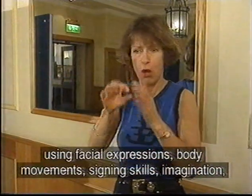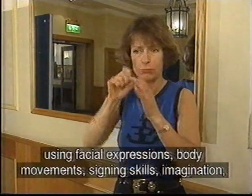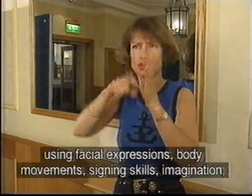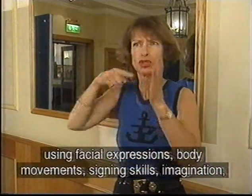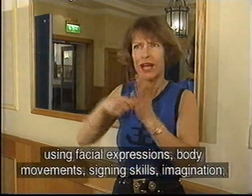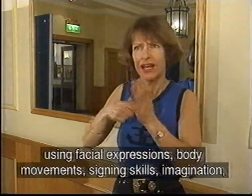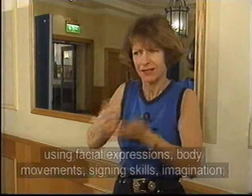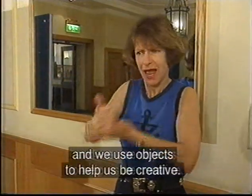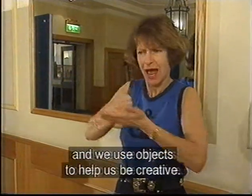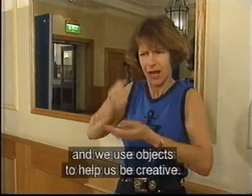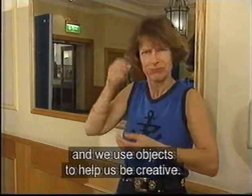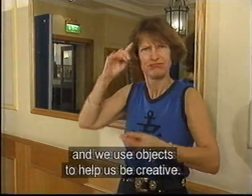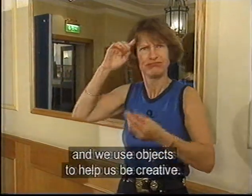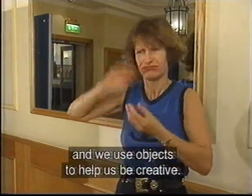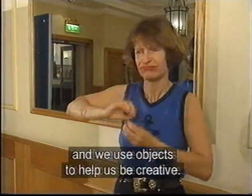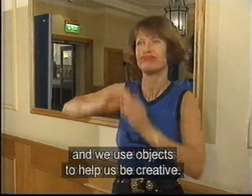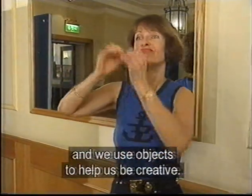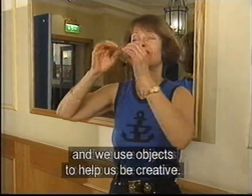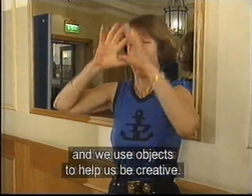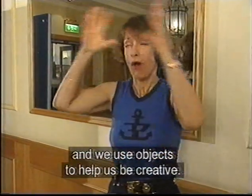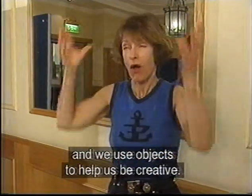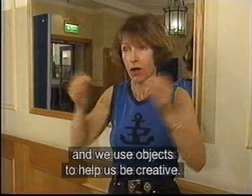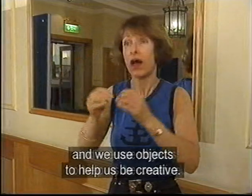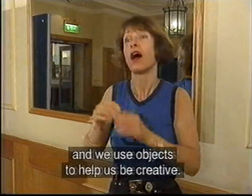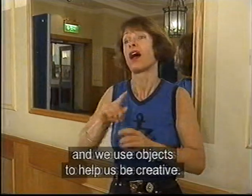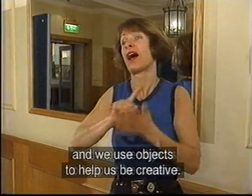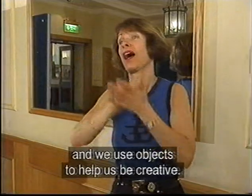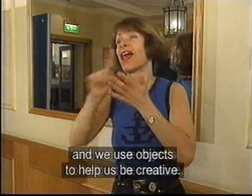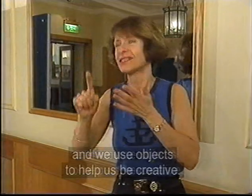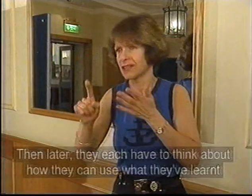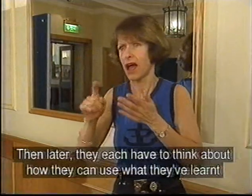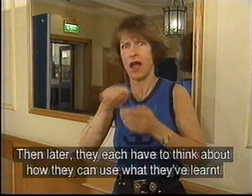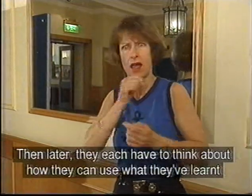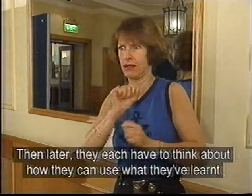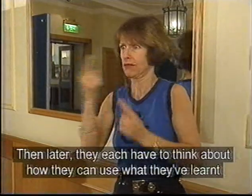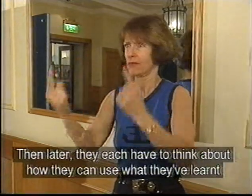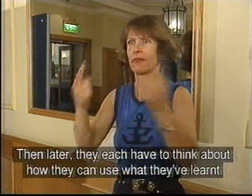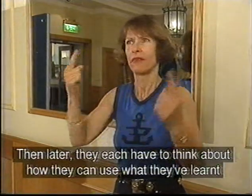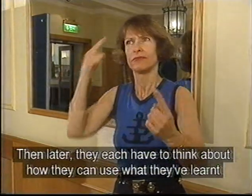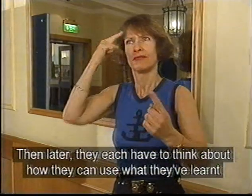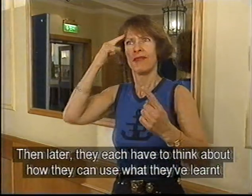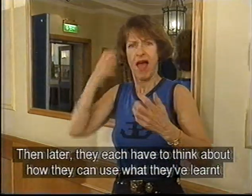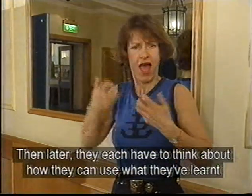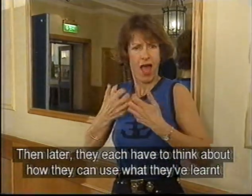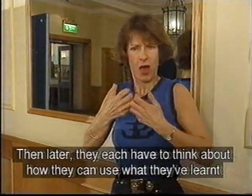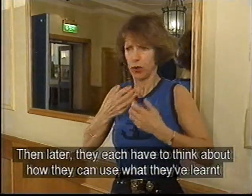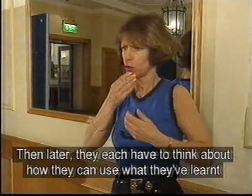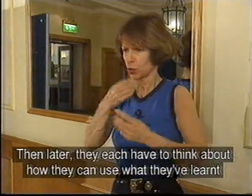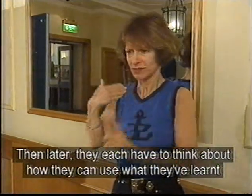use objects to help us be creative. Then later on, they each have to think about how they can use what they've learned